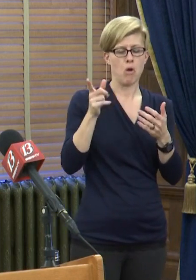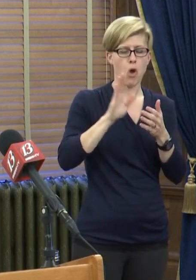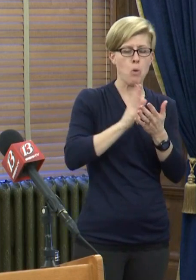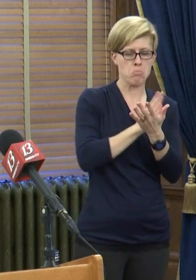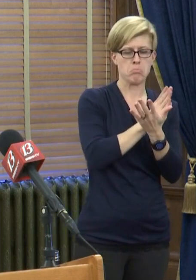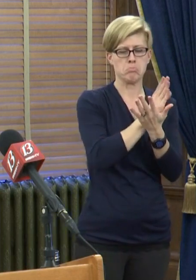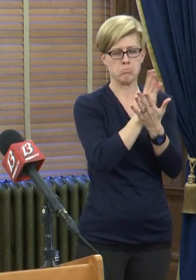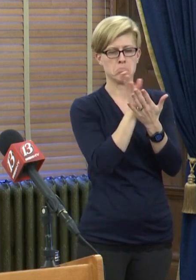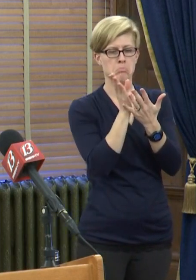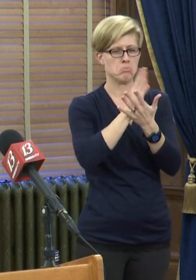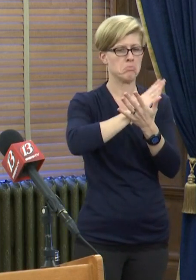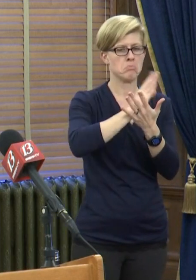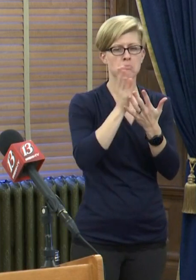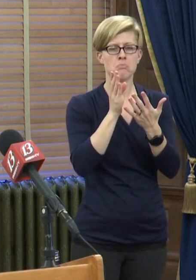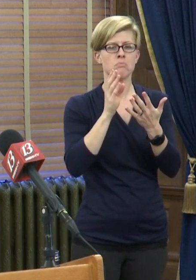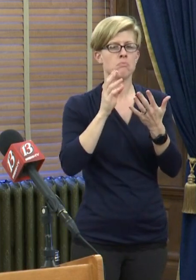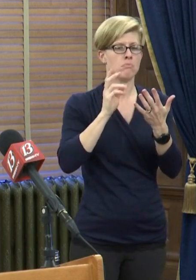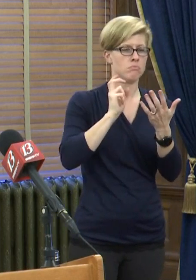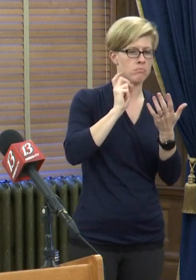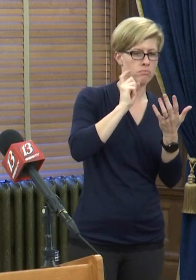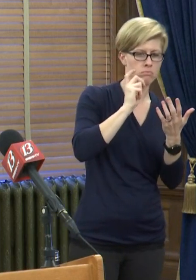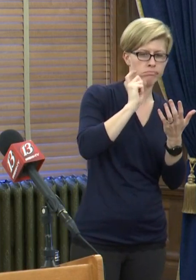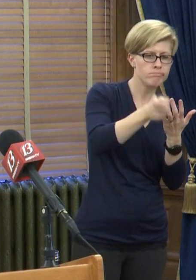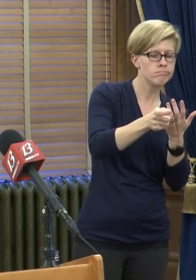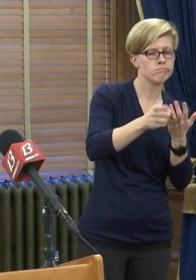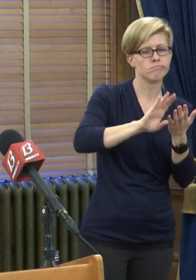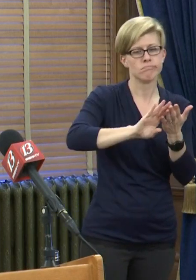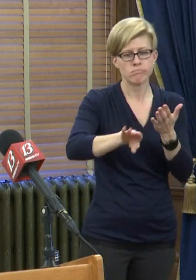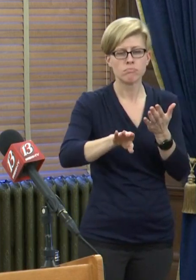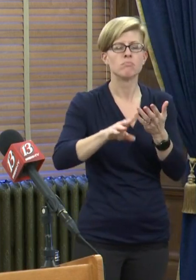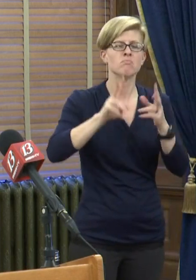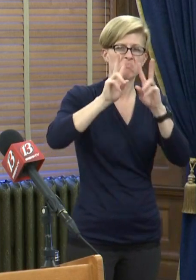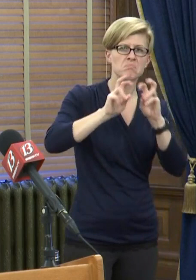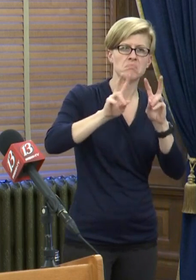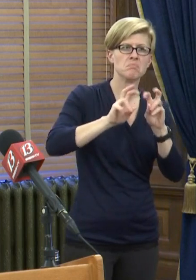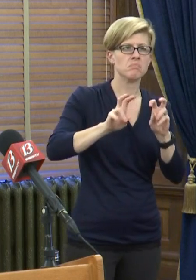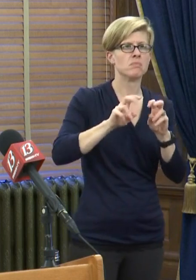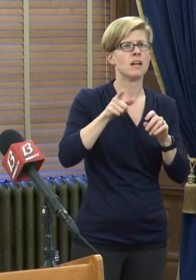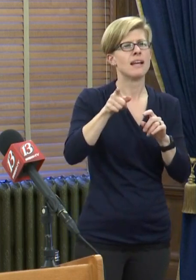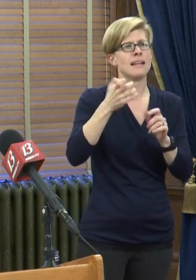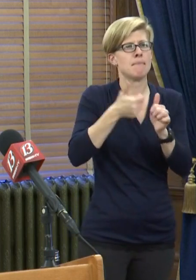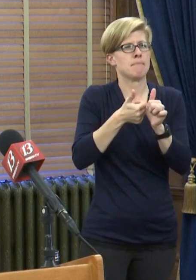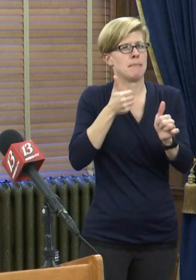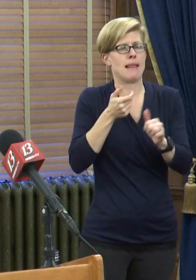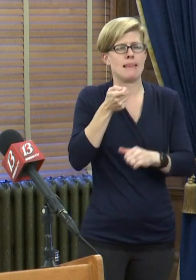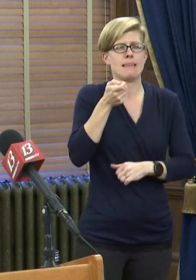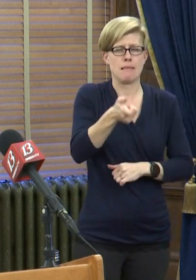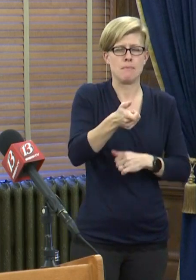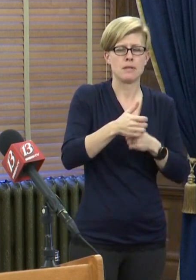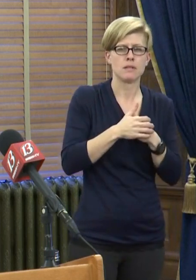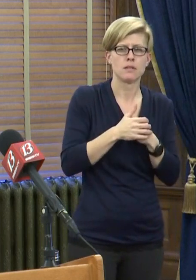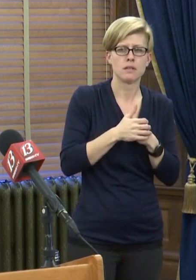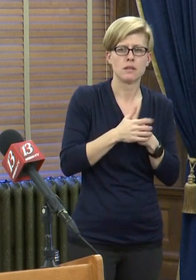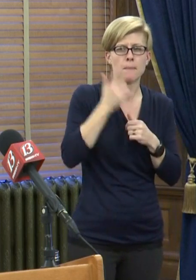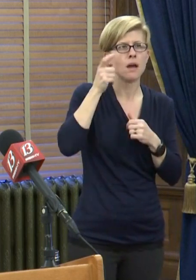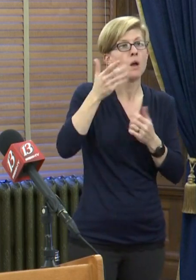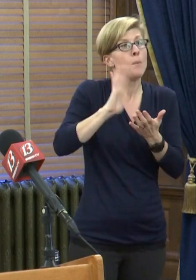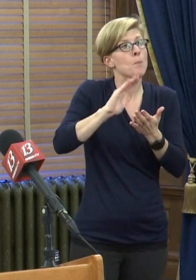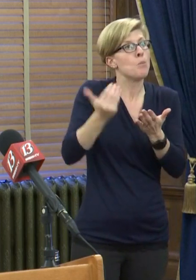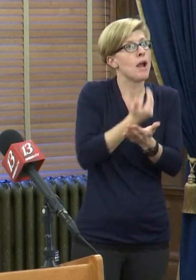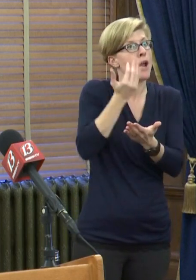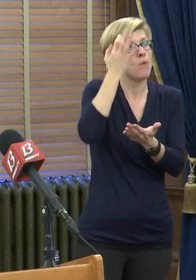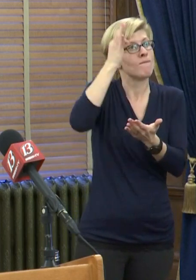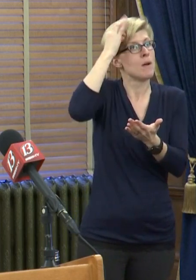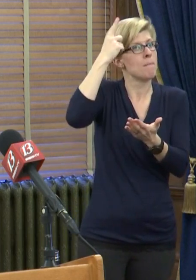primarily adjudications or some other issue that we'll have to be looking into. There's just a little bit of a backlog because this was a brand new